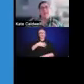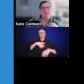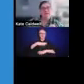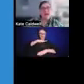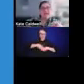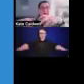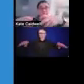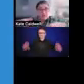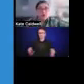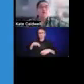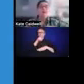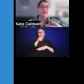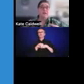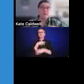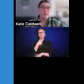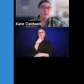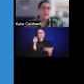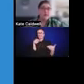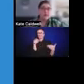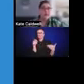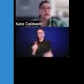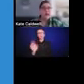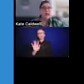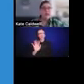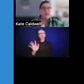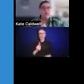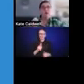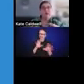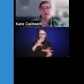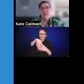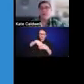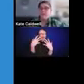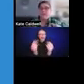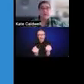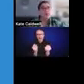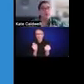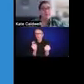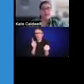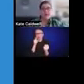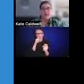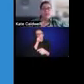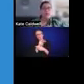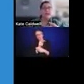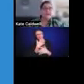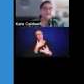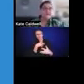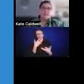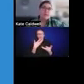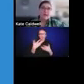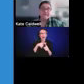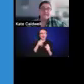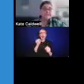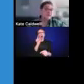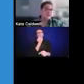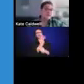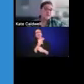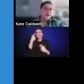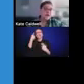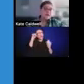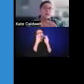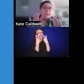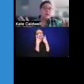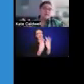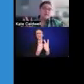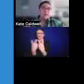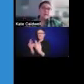really about getting involved in the community and learning from people in a variety of different capacities. And then there's